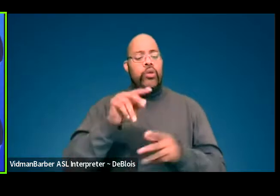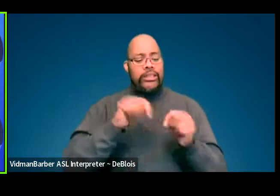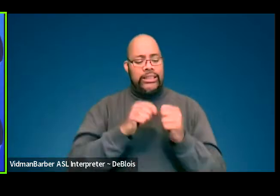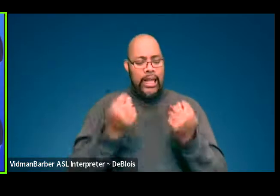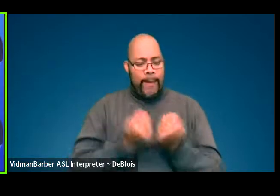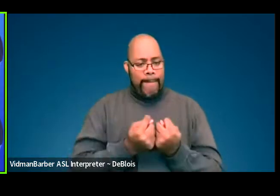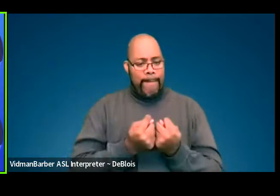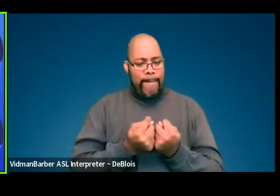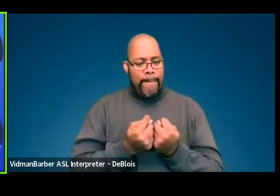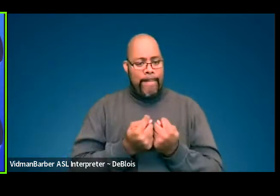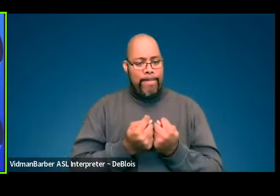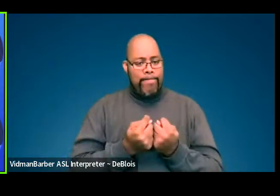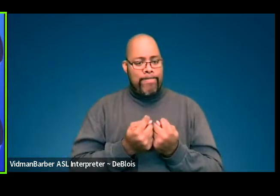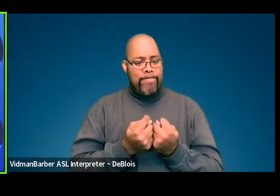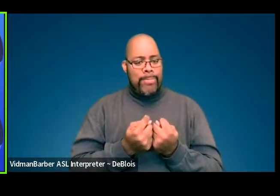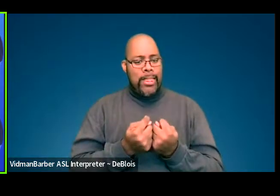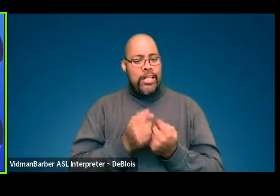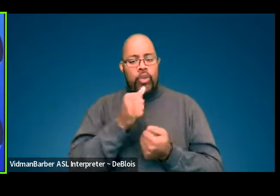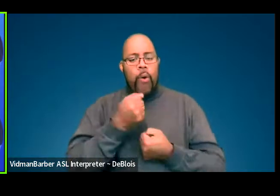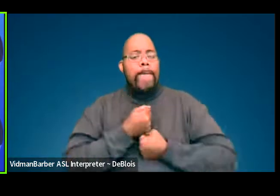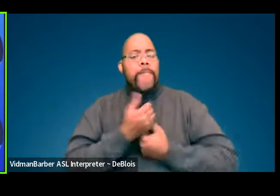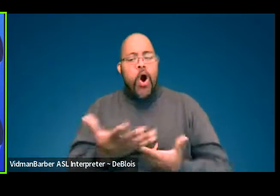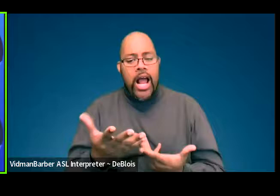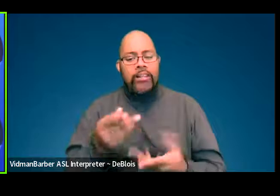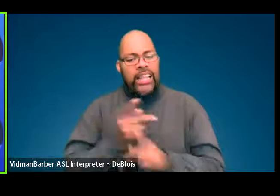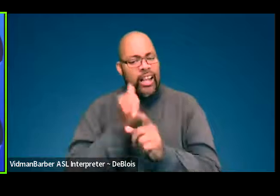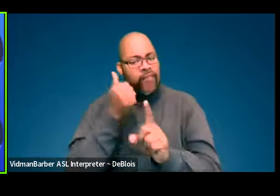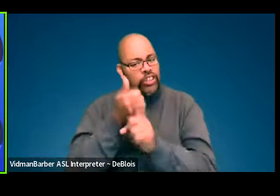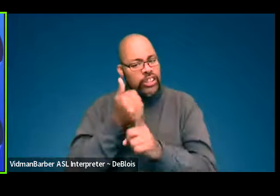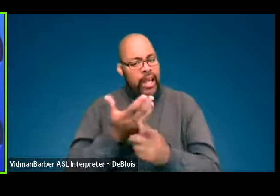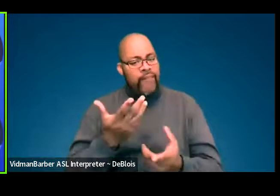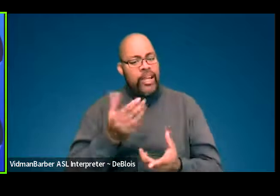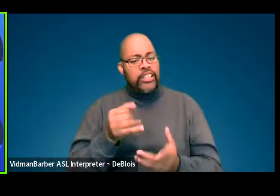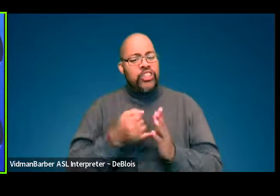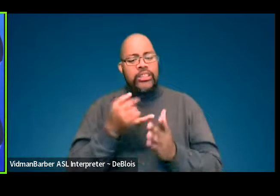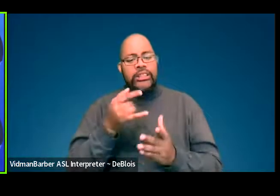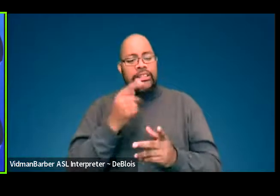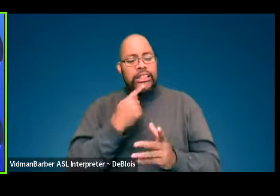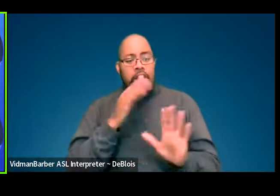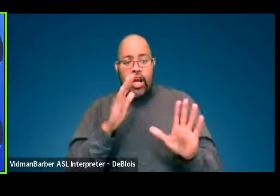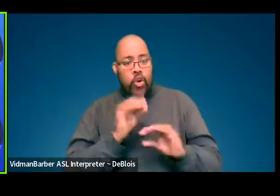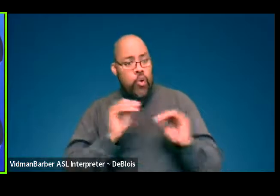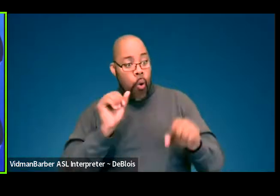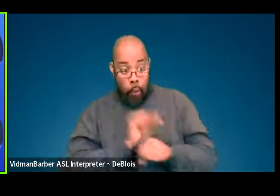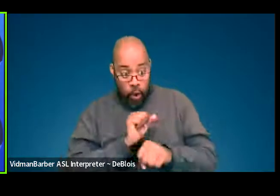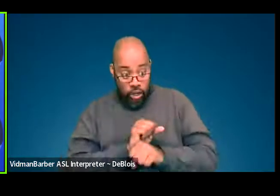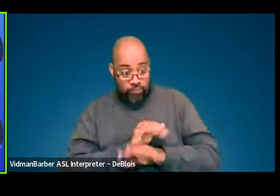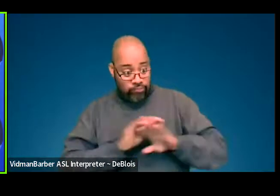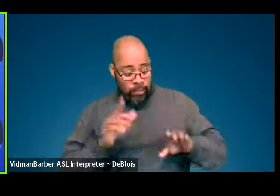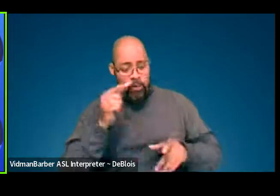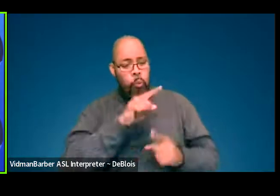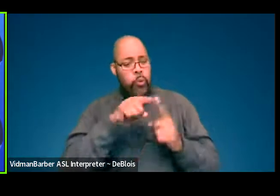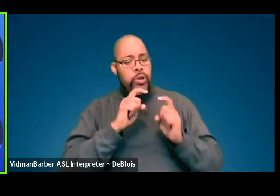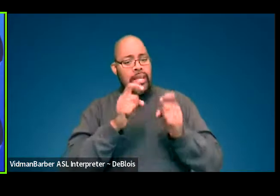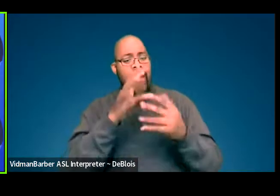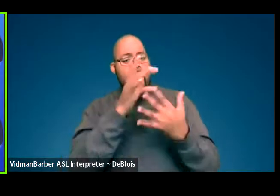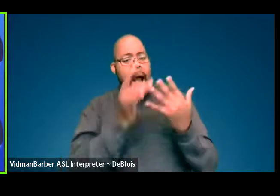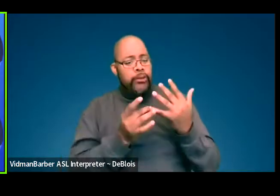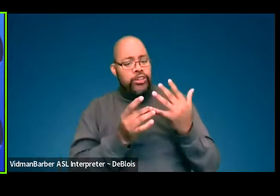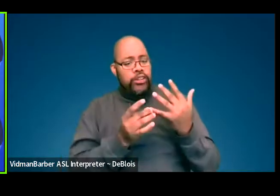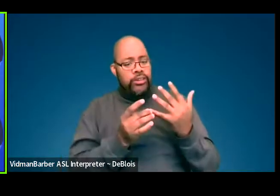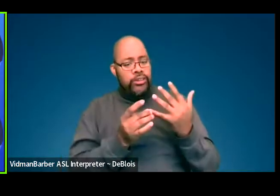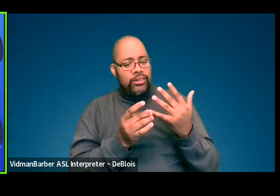team don't burn out and are taken care of, and just saying like, hey, nobody's working, because when you give the option,